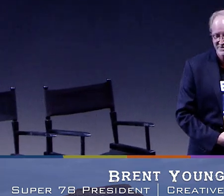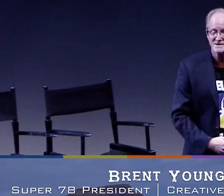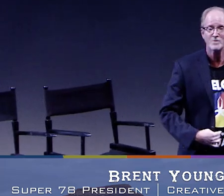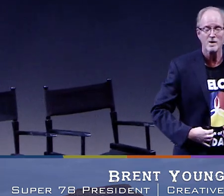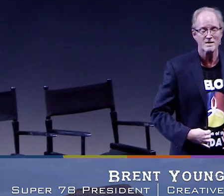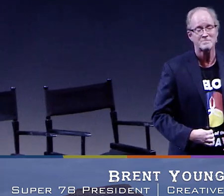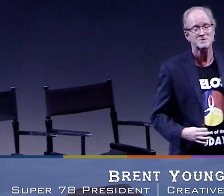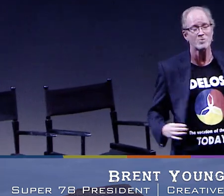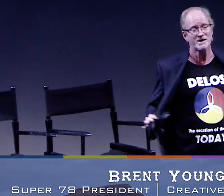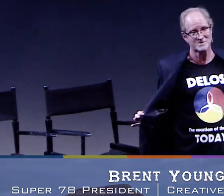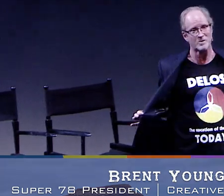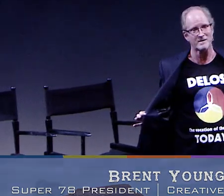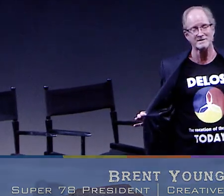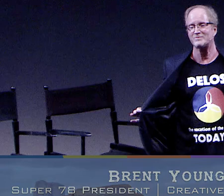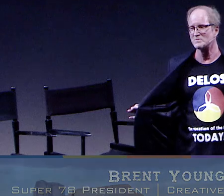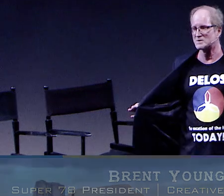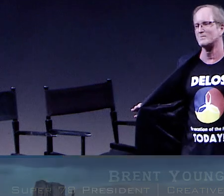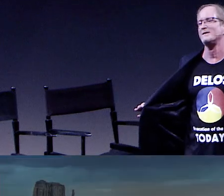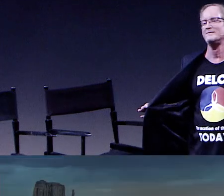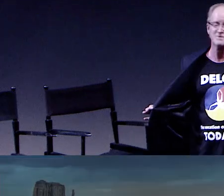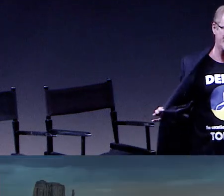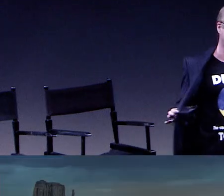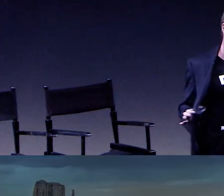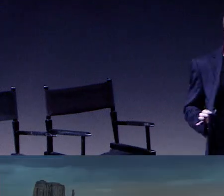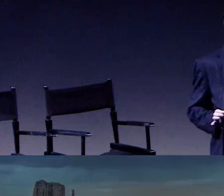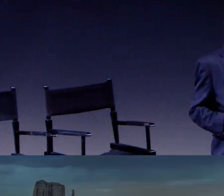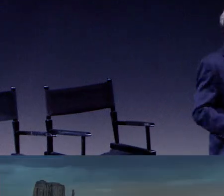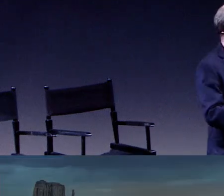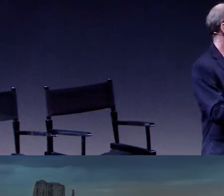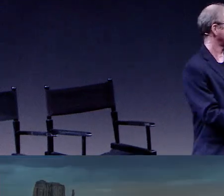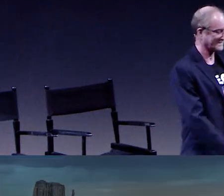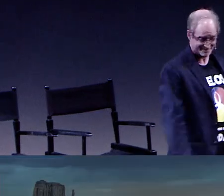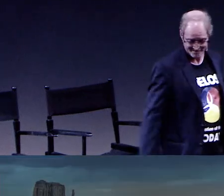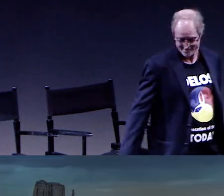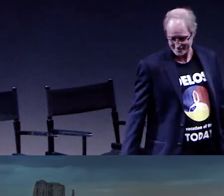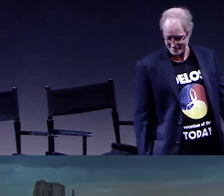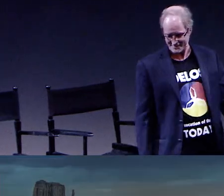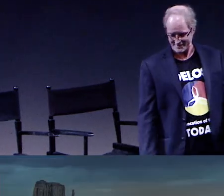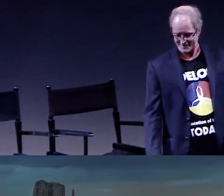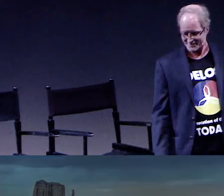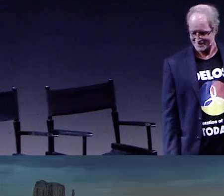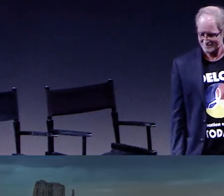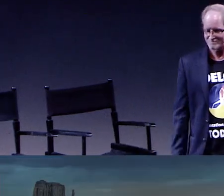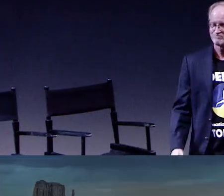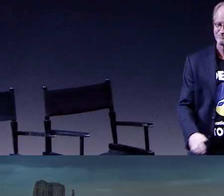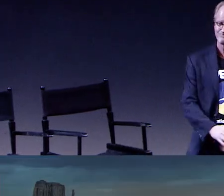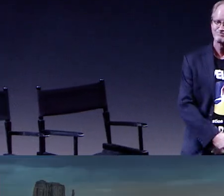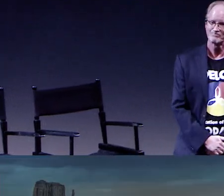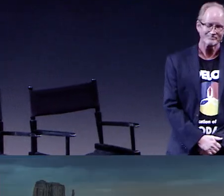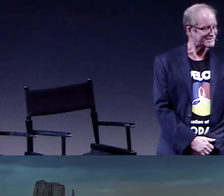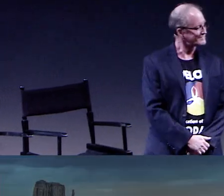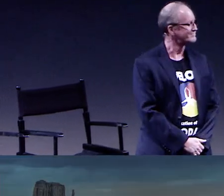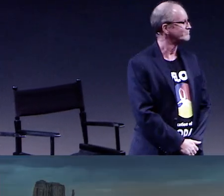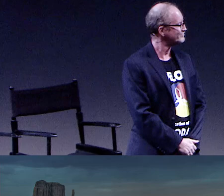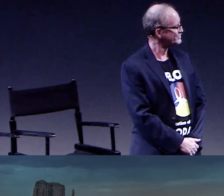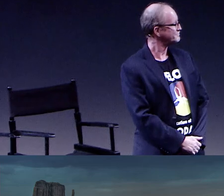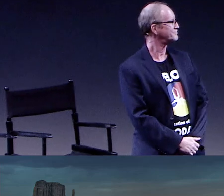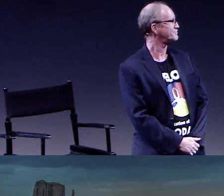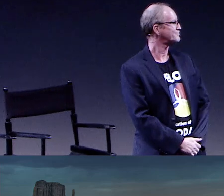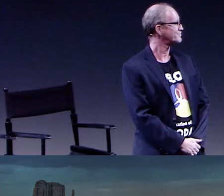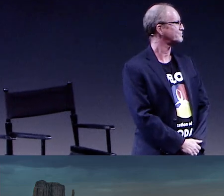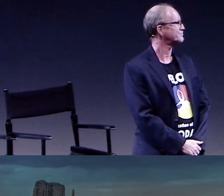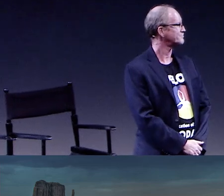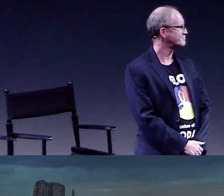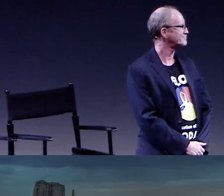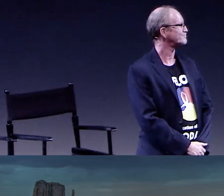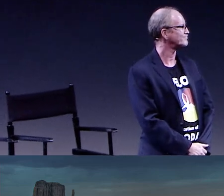your service. And welcome to Westworld, from screen to reality. Oh, yeah, there it is. All right, this afternoon we're going to be talking about an